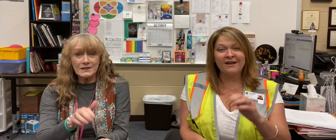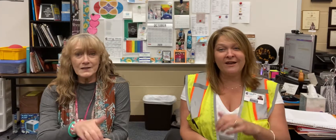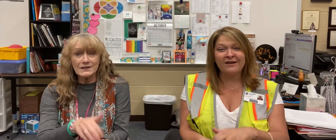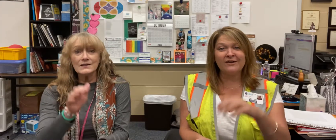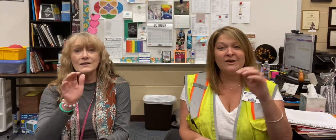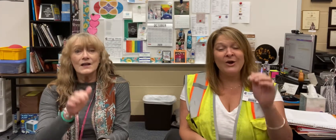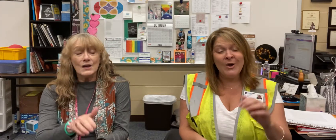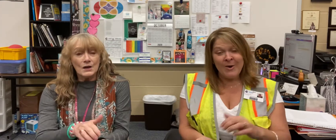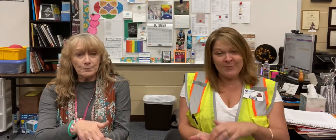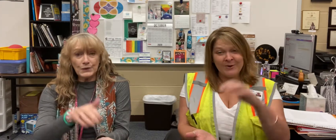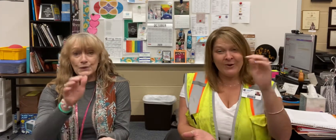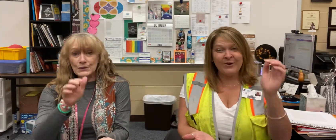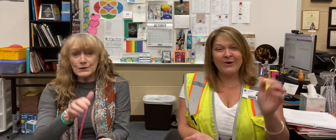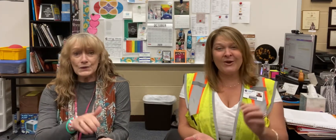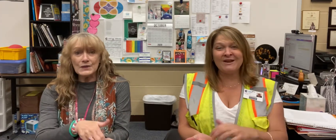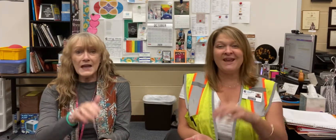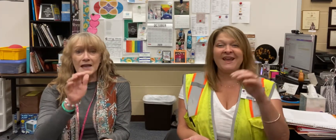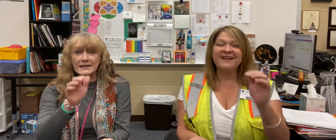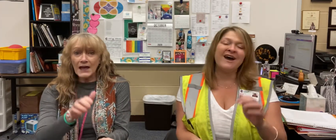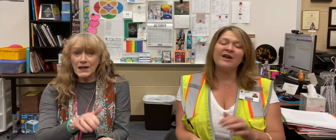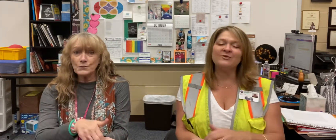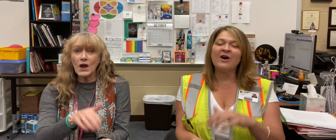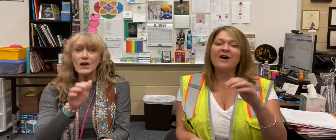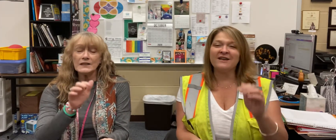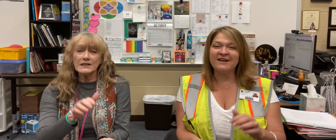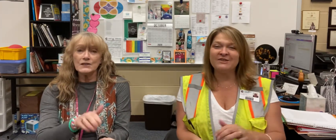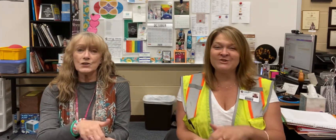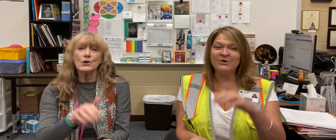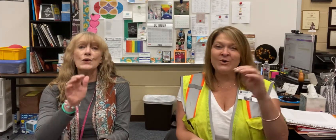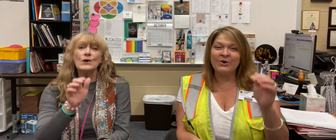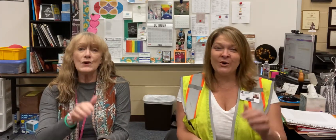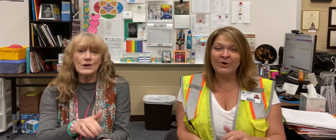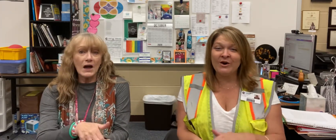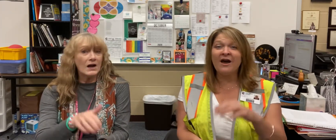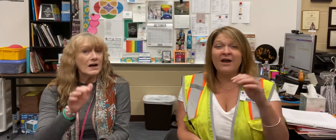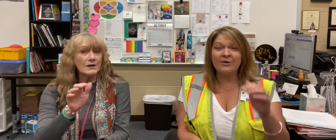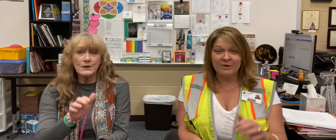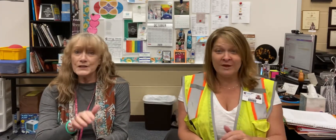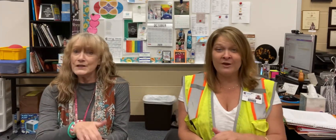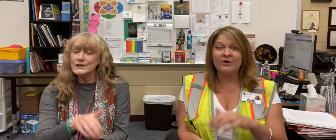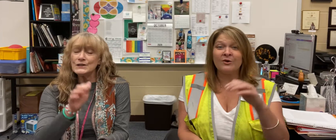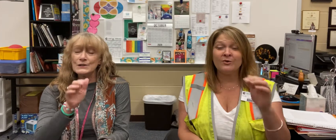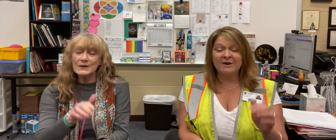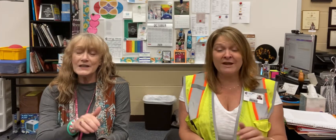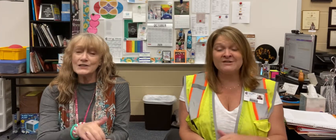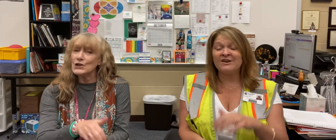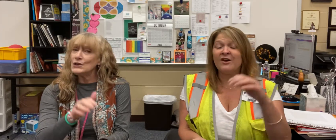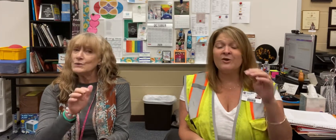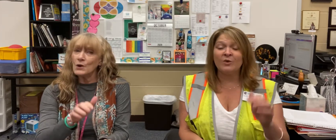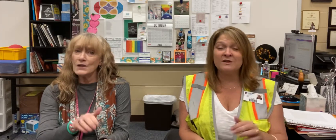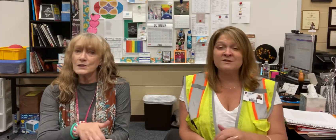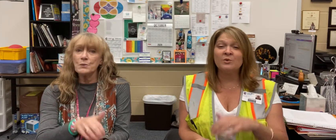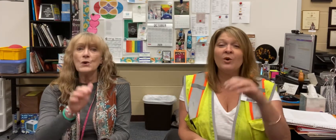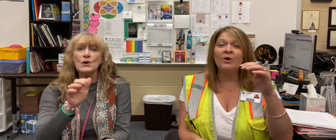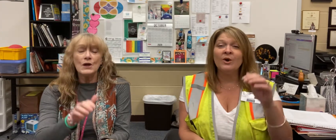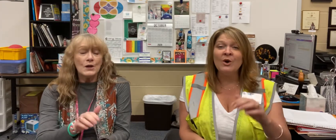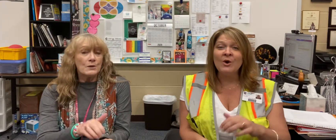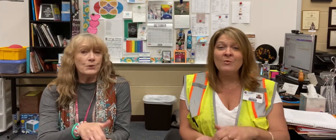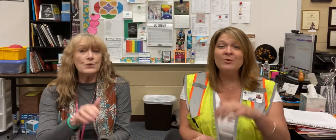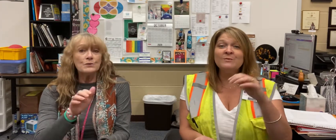will. Blue lake and rocky shore, I will return once more. Boom